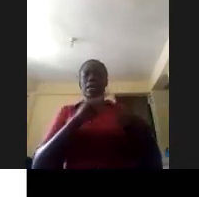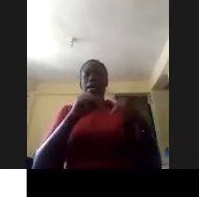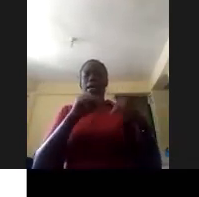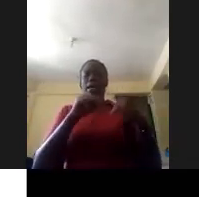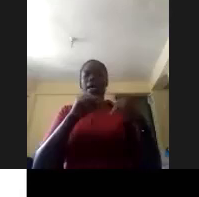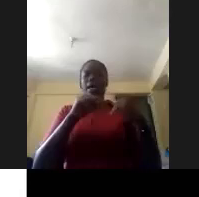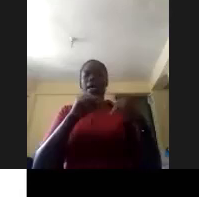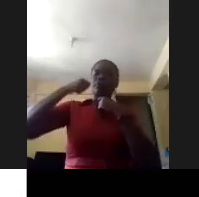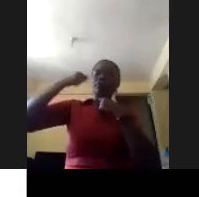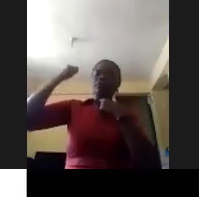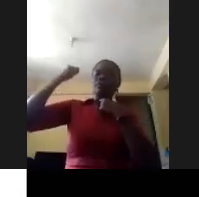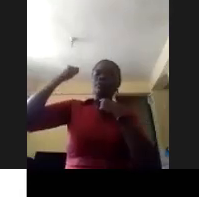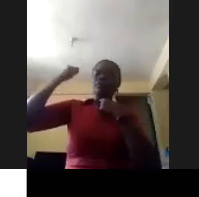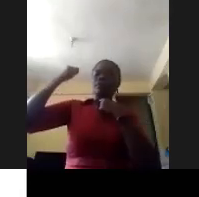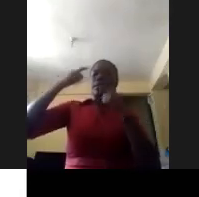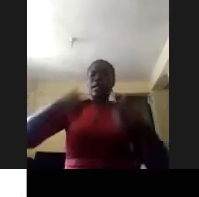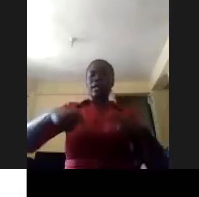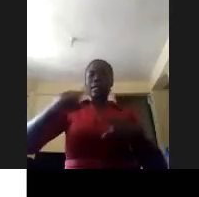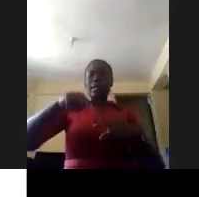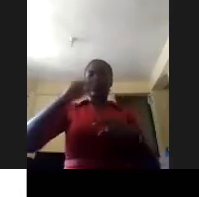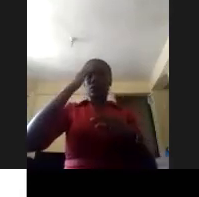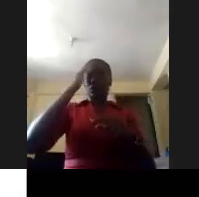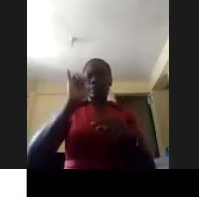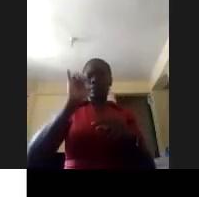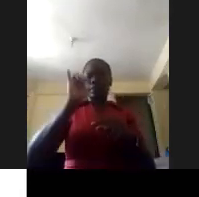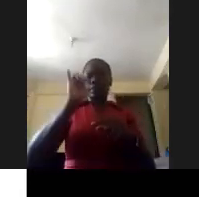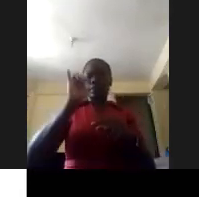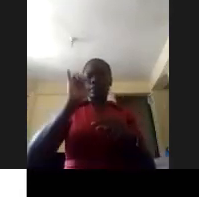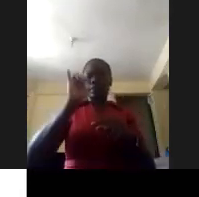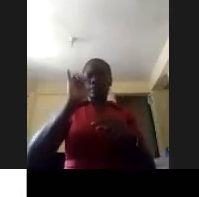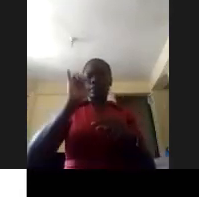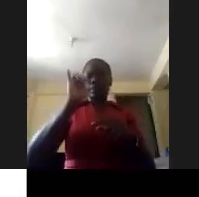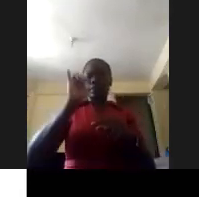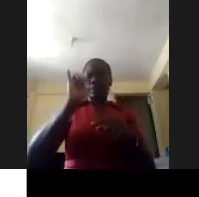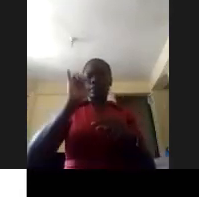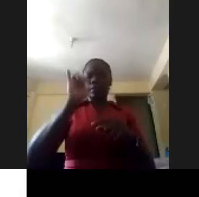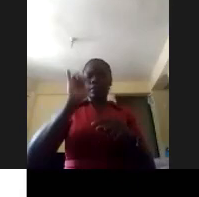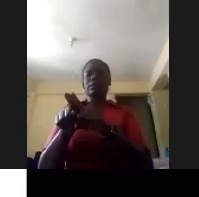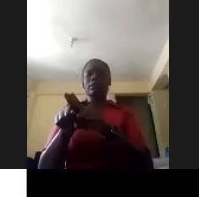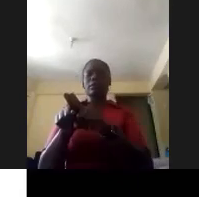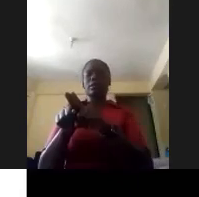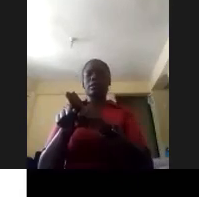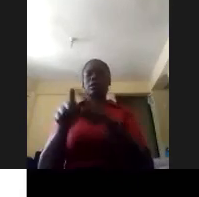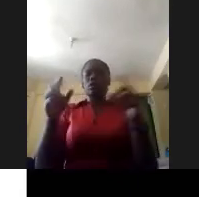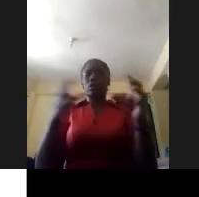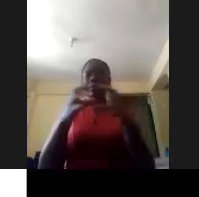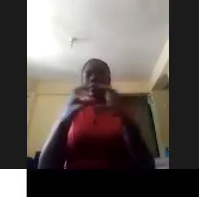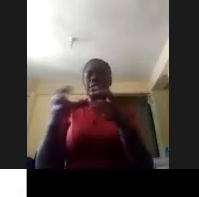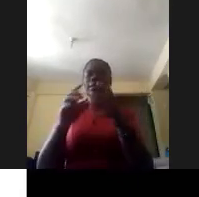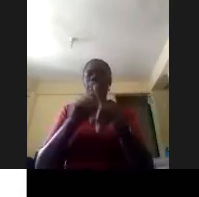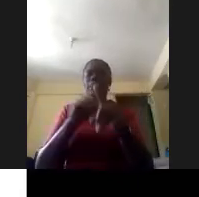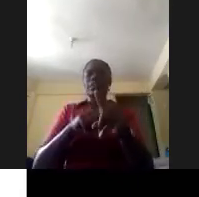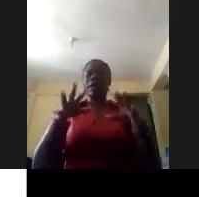lets us know that we have failed as a community whenever we allow somebody to kill